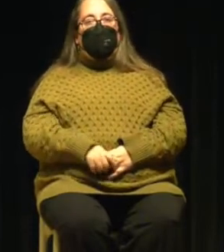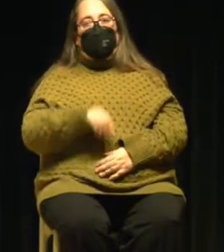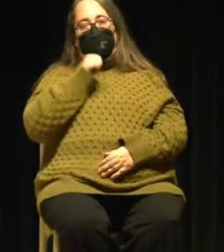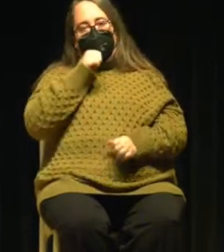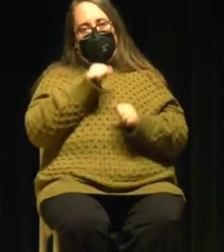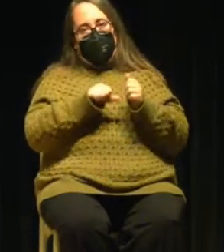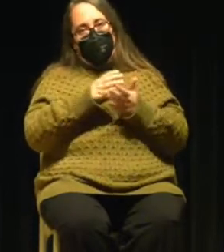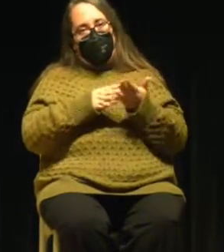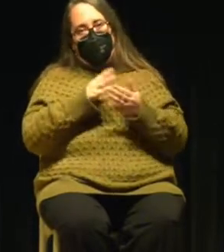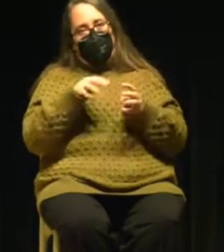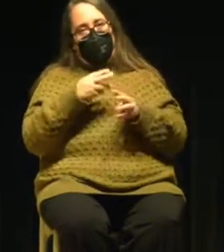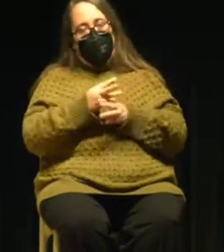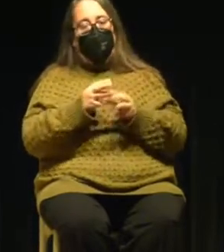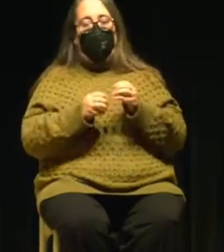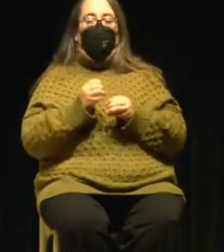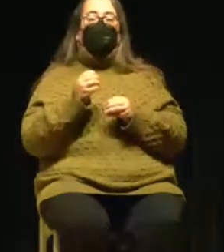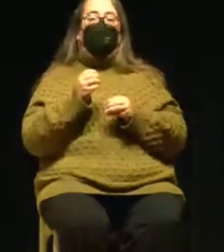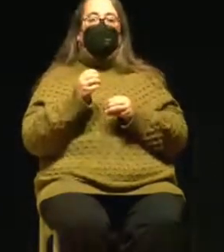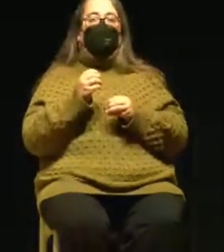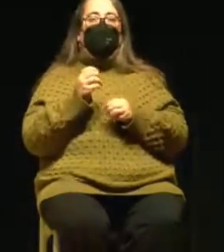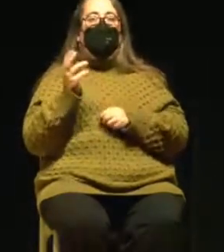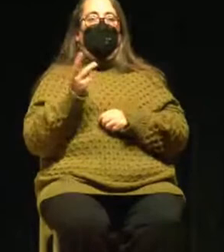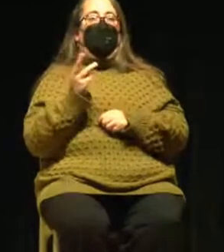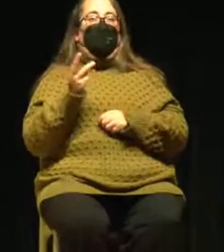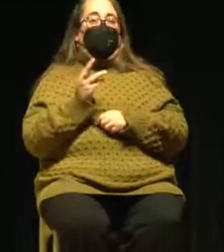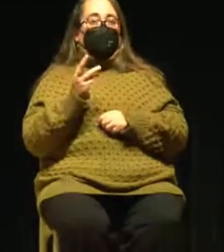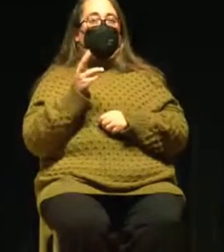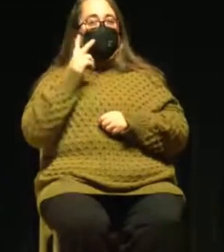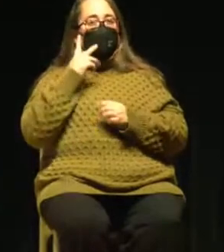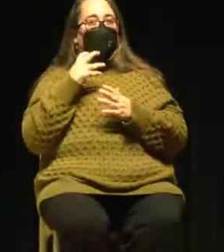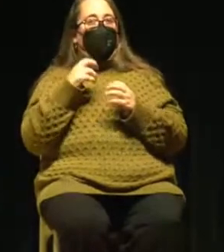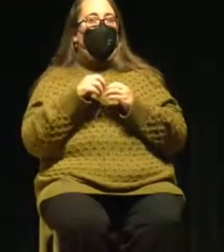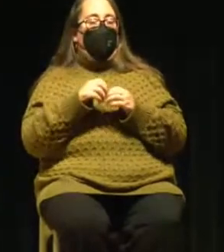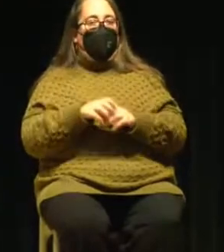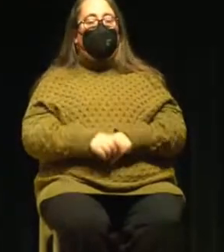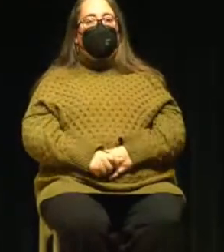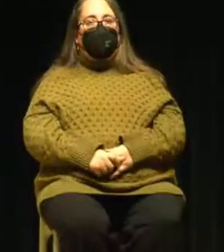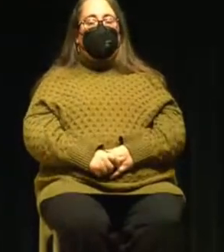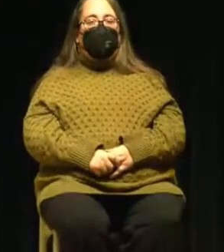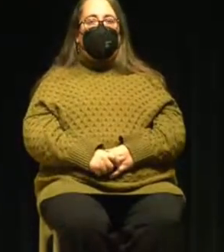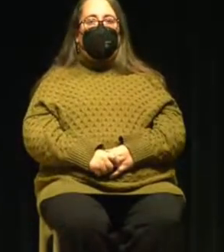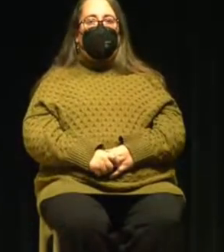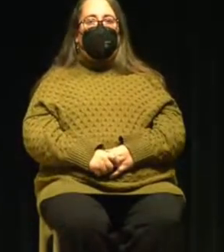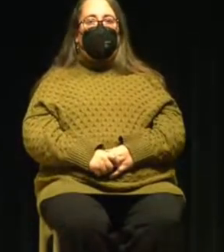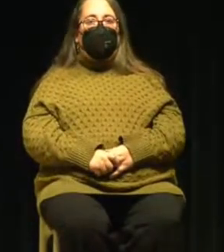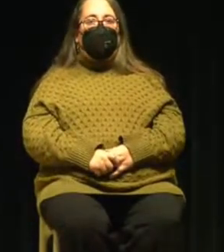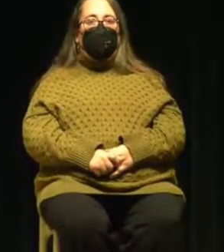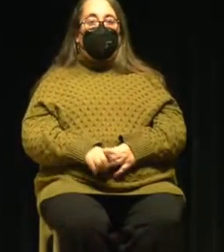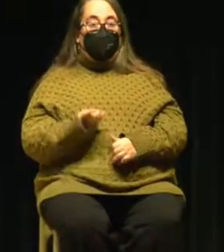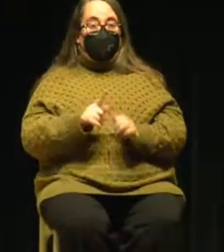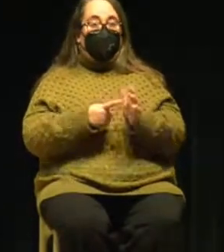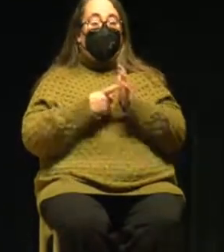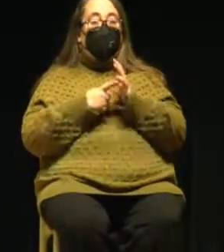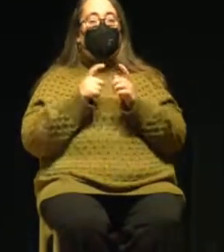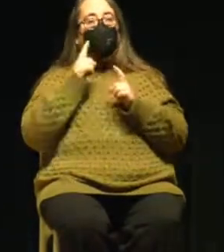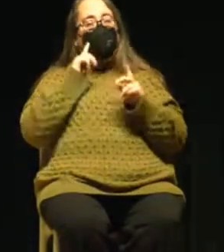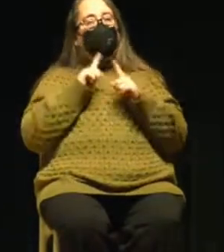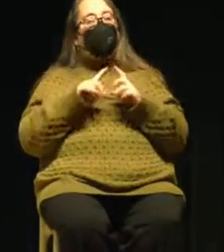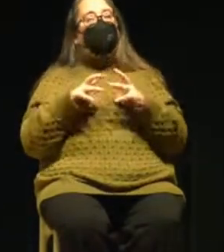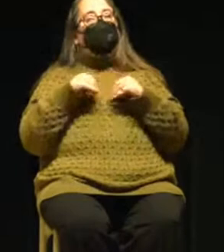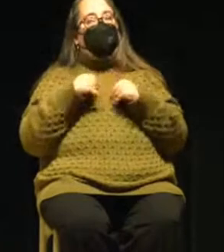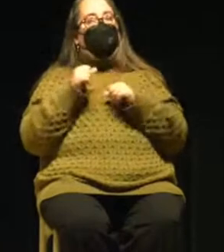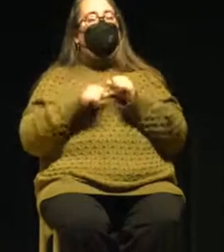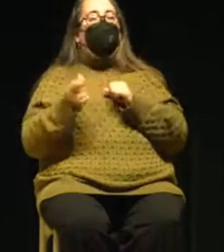of the world. It's like mostly like in the West, where you're seeing a lot more of it. But that's what it's going to take for people to finally accept